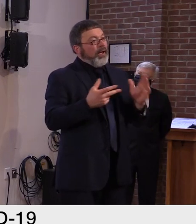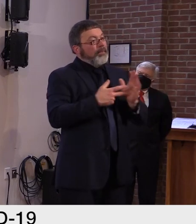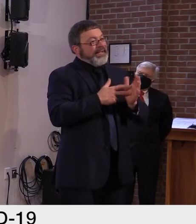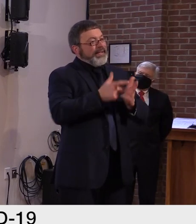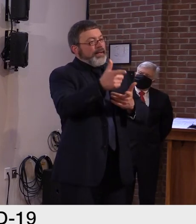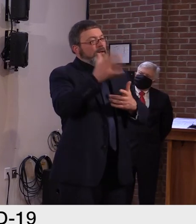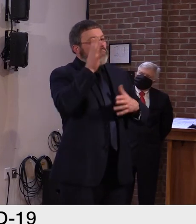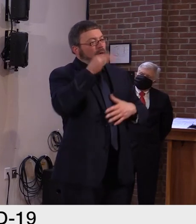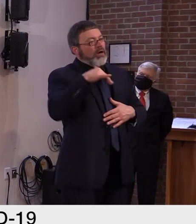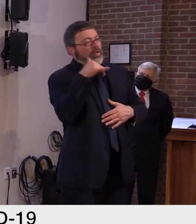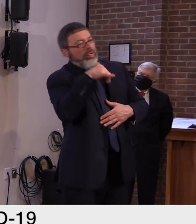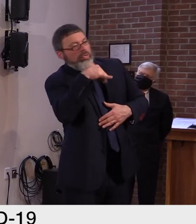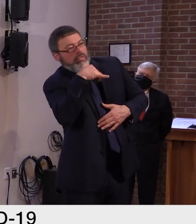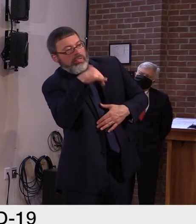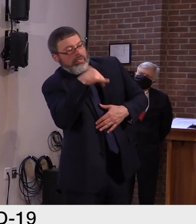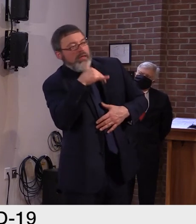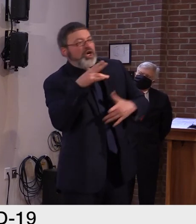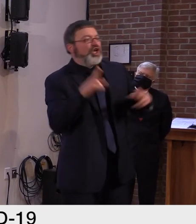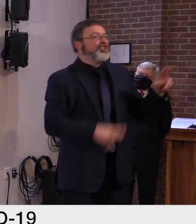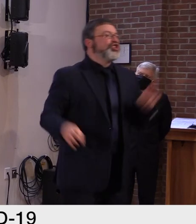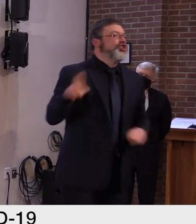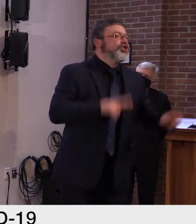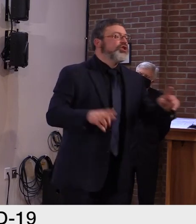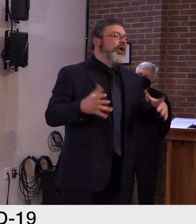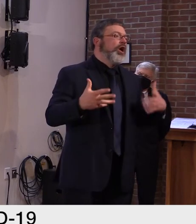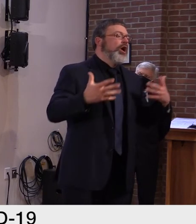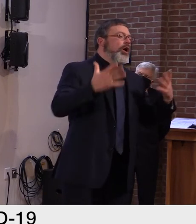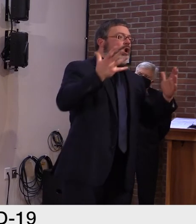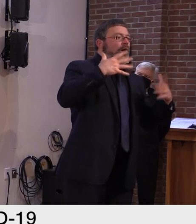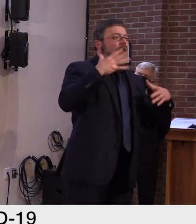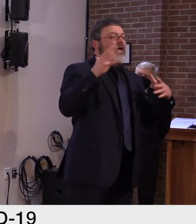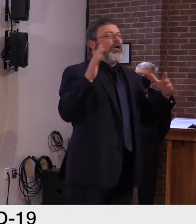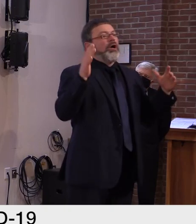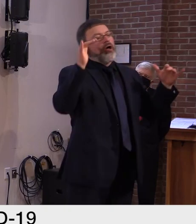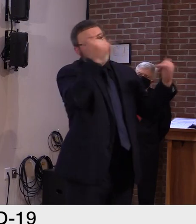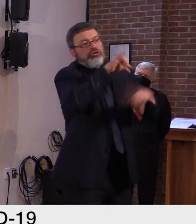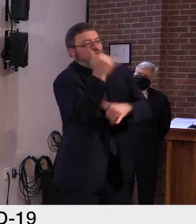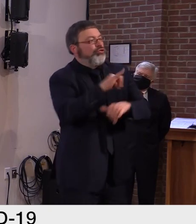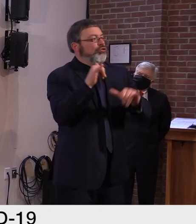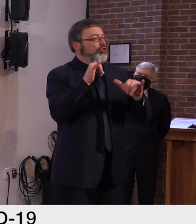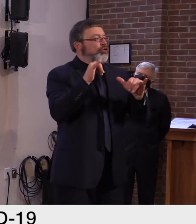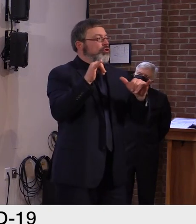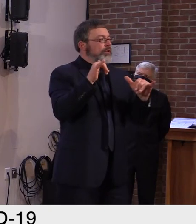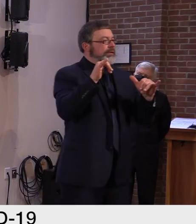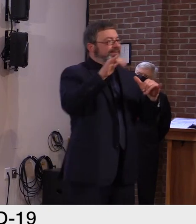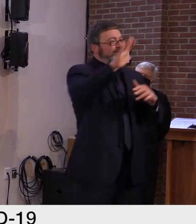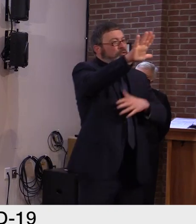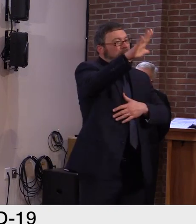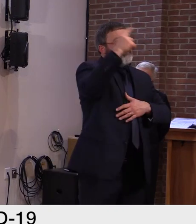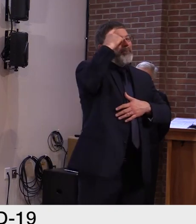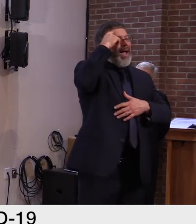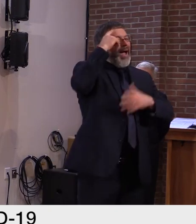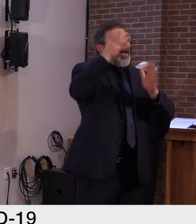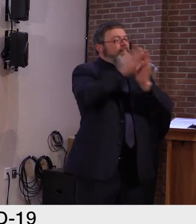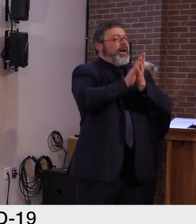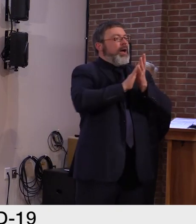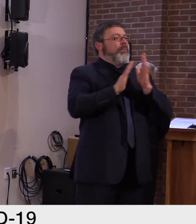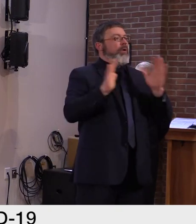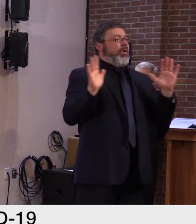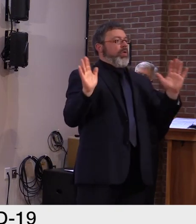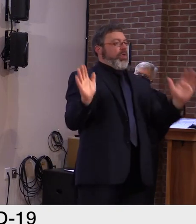gets, and the more people are there. So we're just trying to, you know, put some parameters around